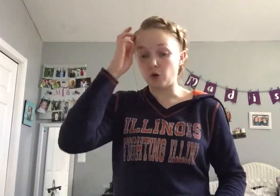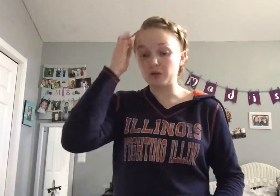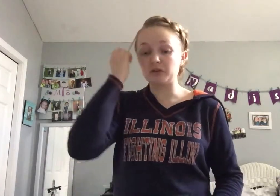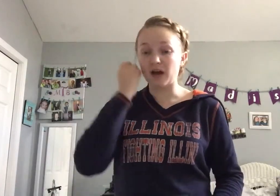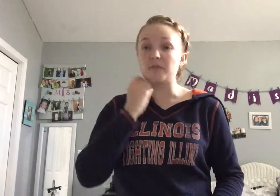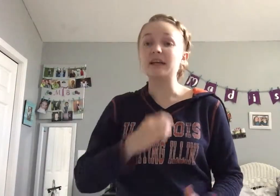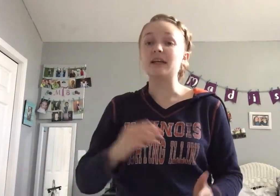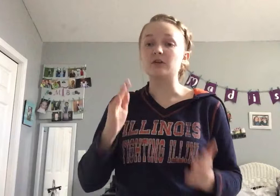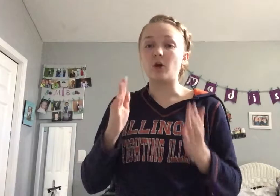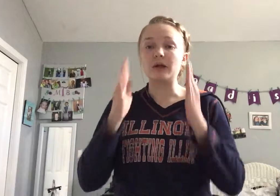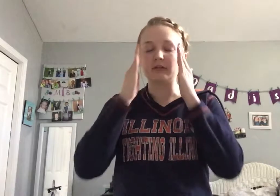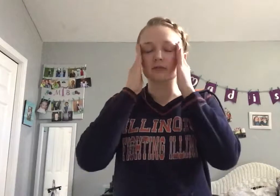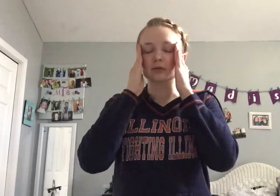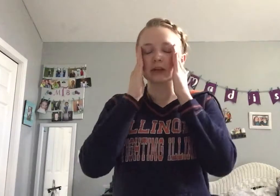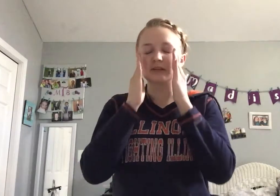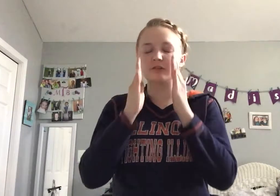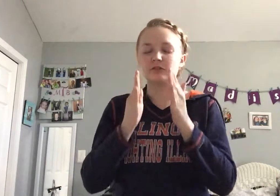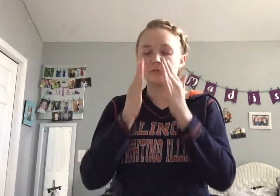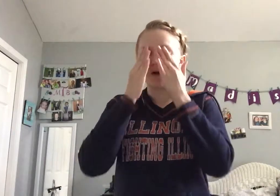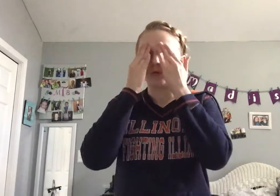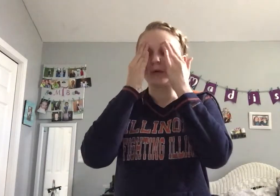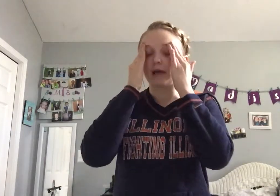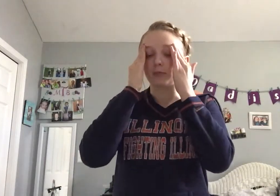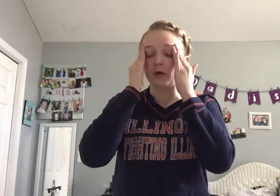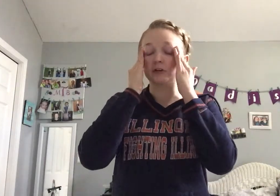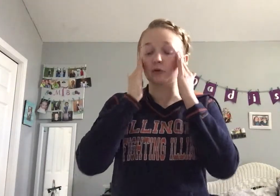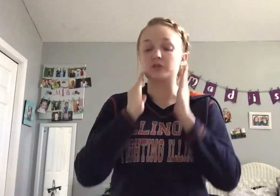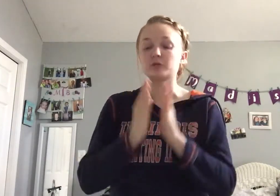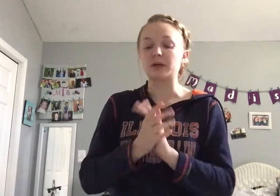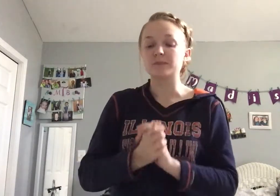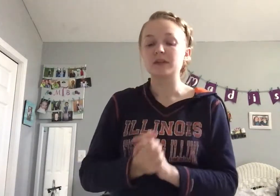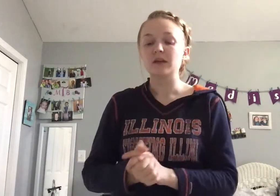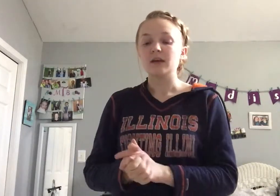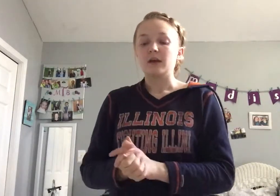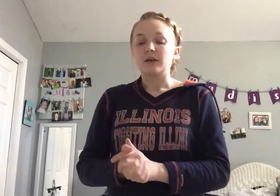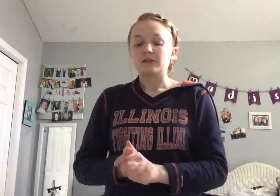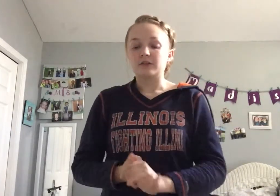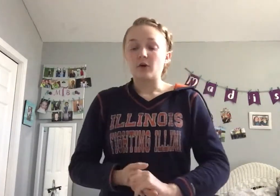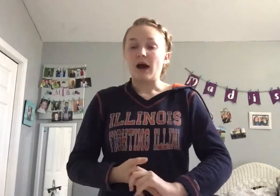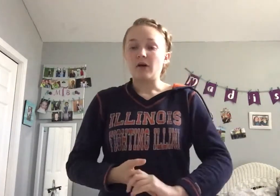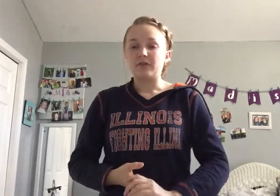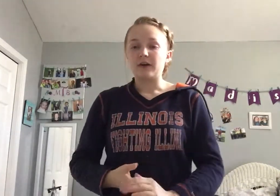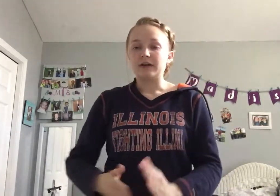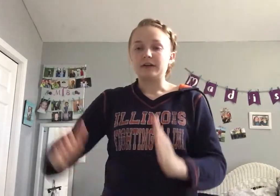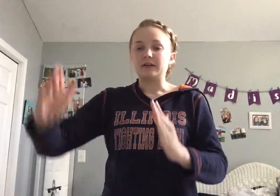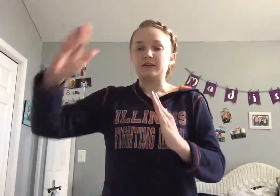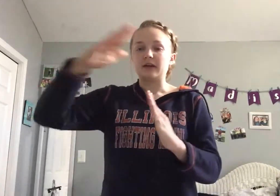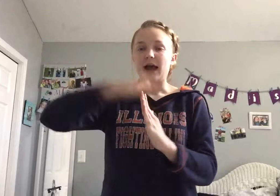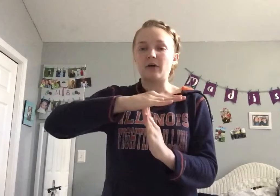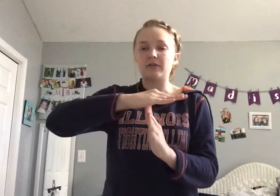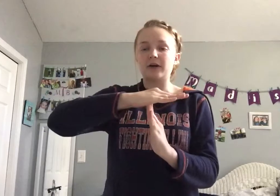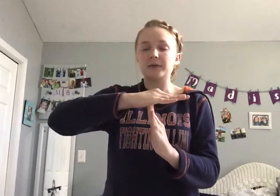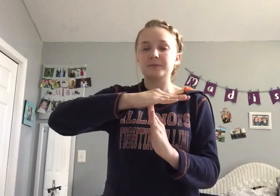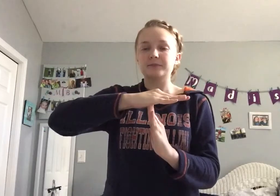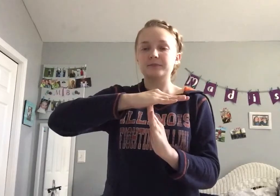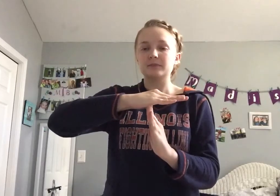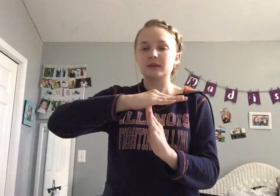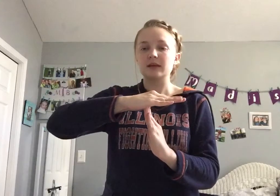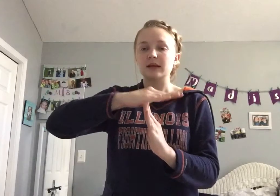when you come in and know it and just really listen to your part, whatever part you are doing. So Alpha is Alpha.